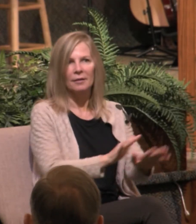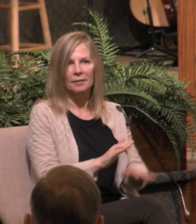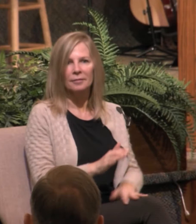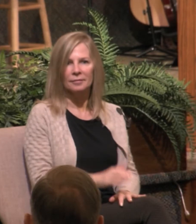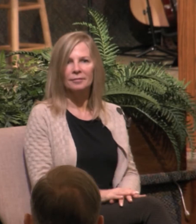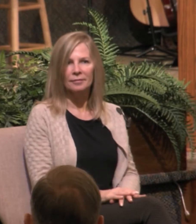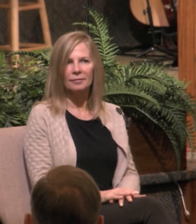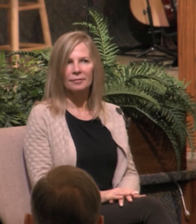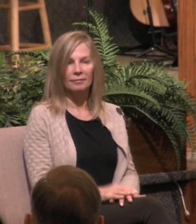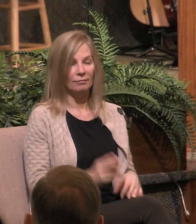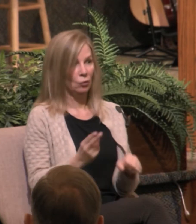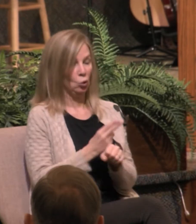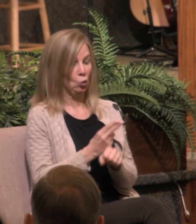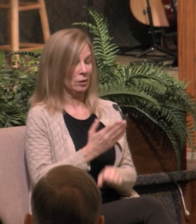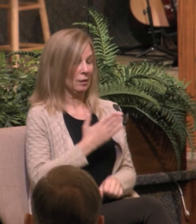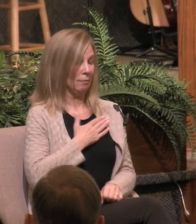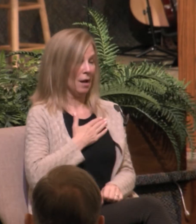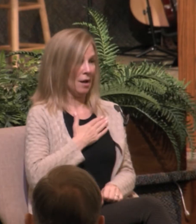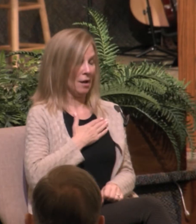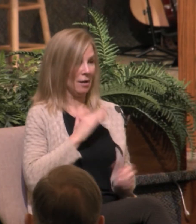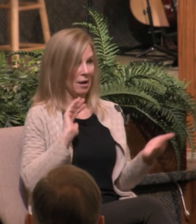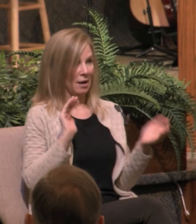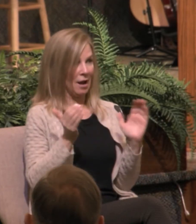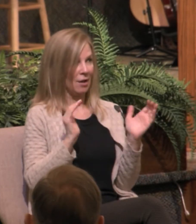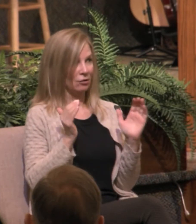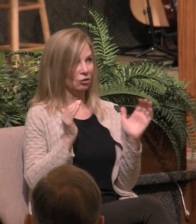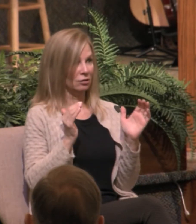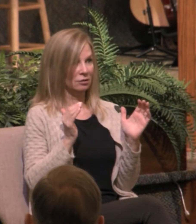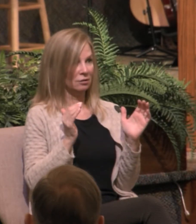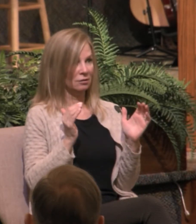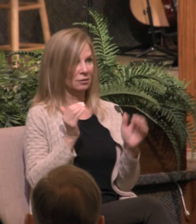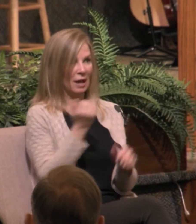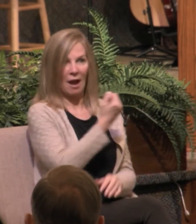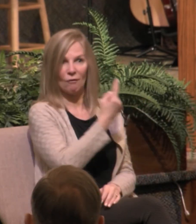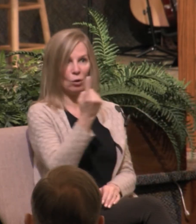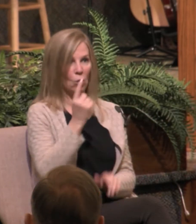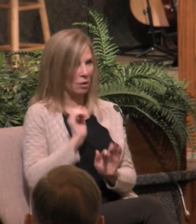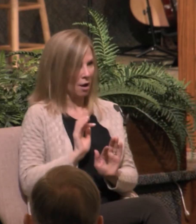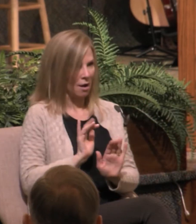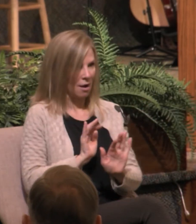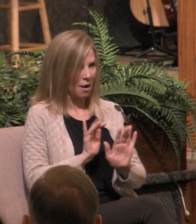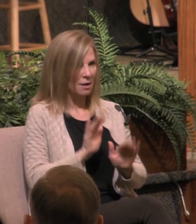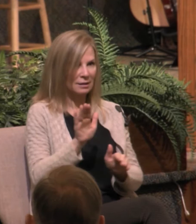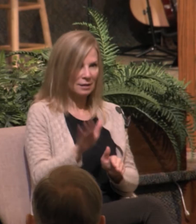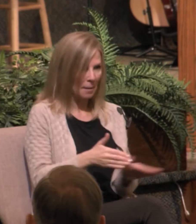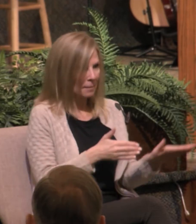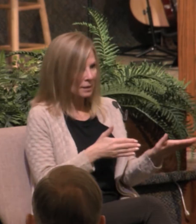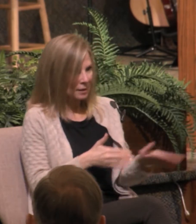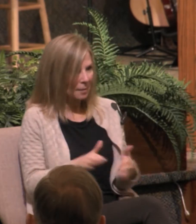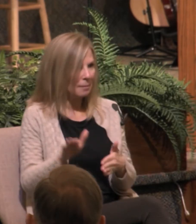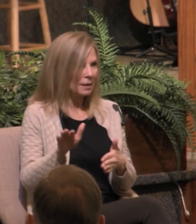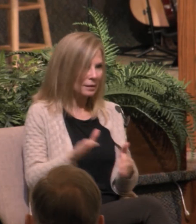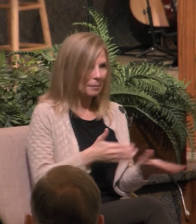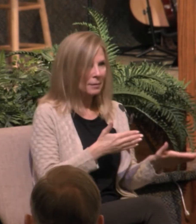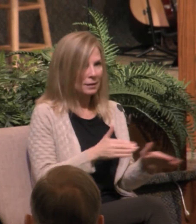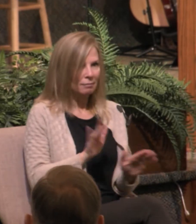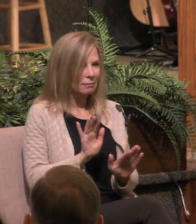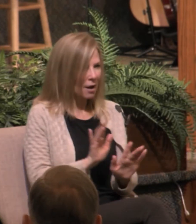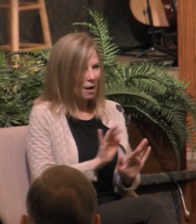Using my imperfect analogy, they were making sure every one of them got across, step by step by step, and they did.